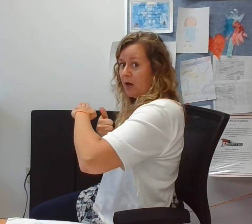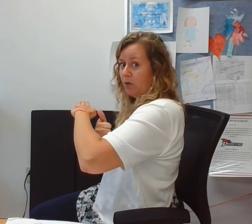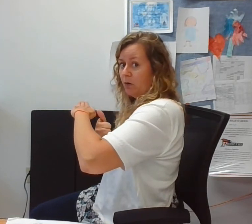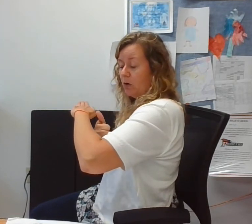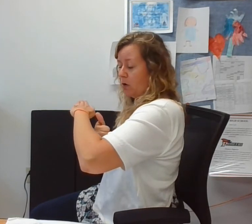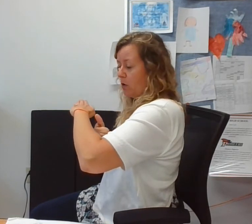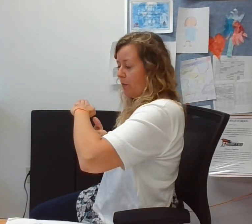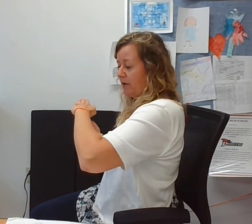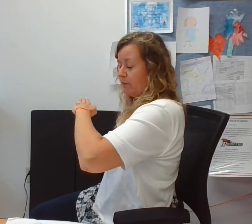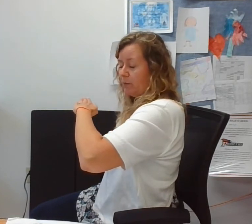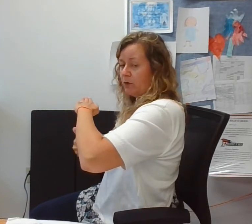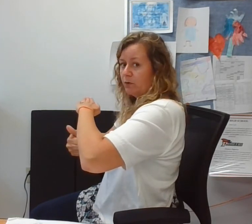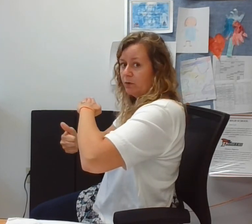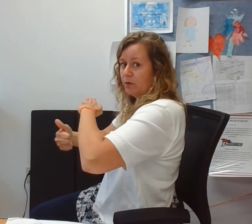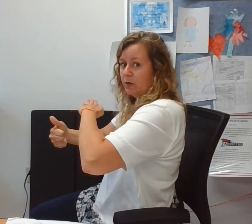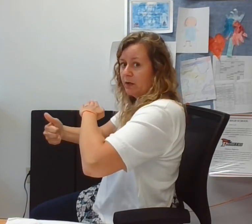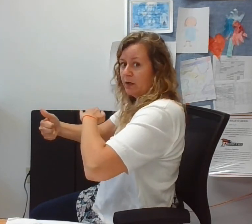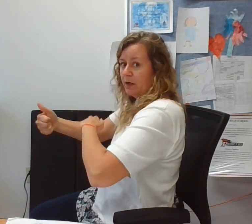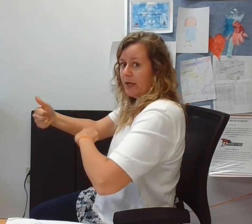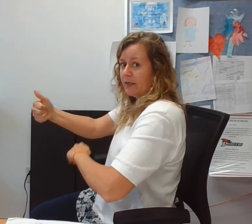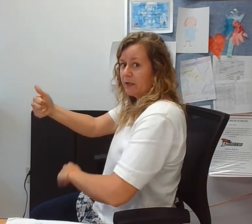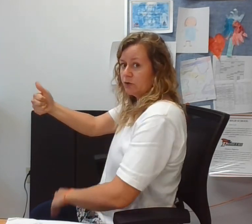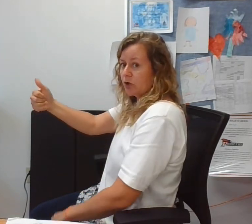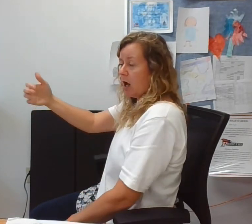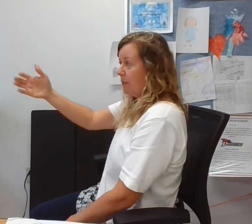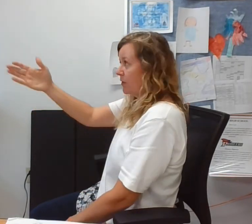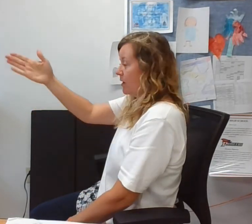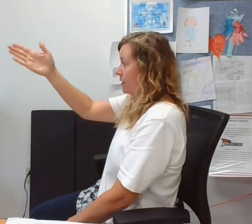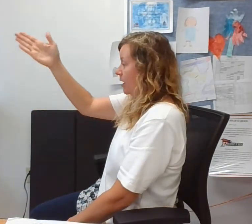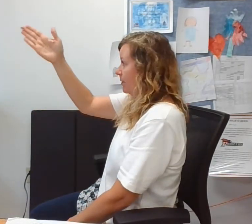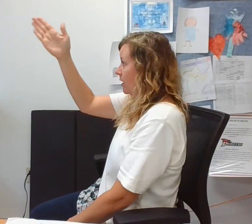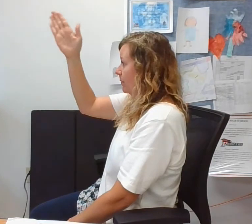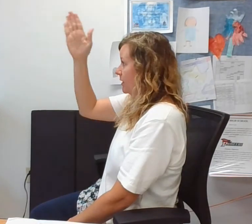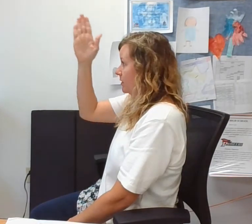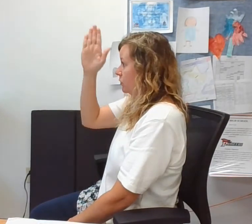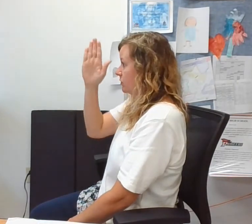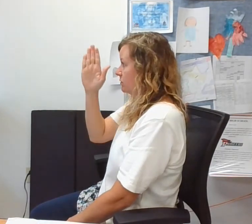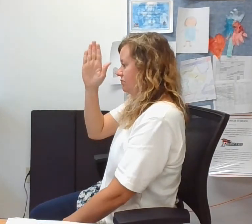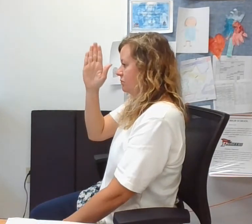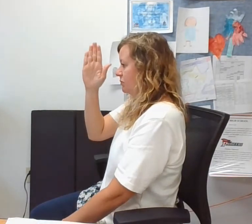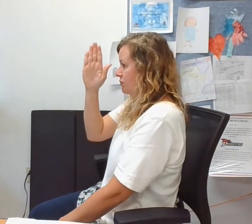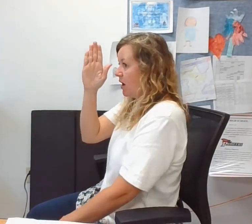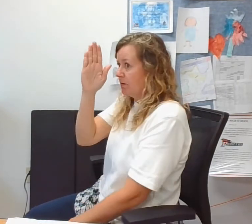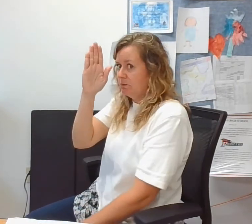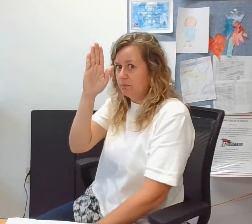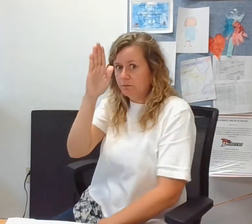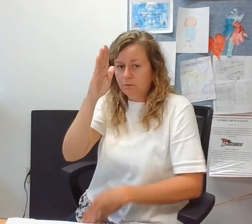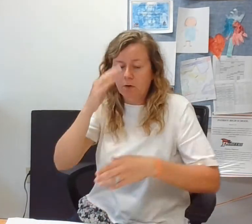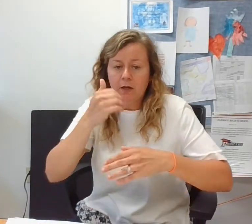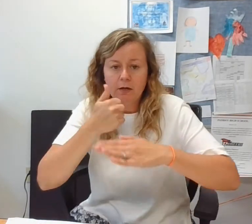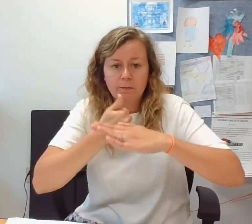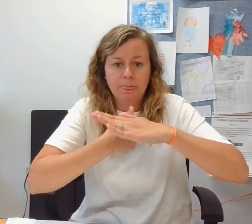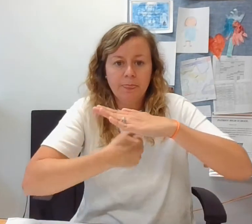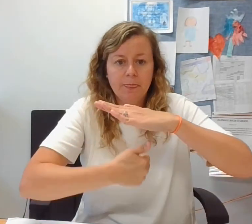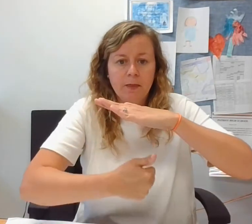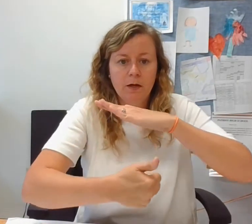out away from you, and then you drop your non-dominant arm, and then you just do God. Okay?